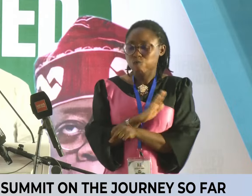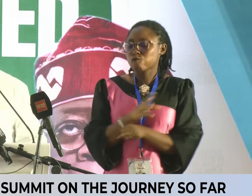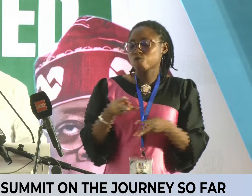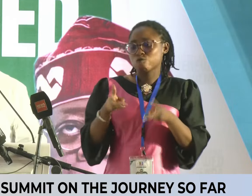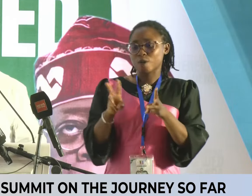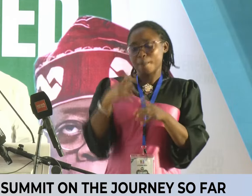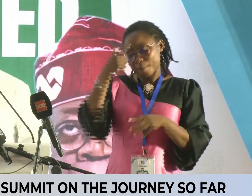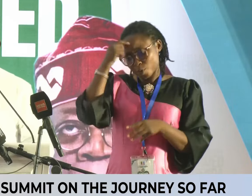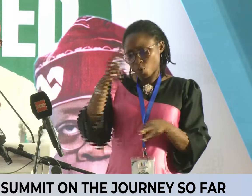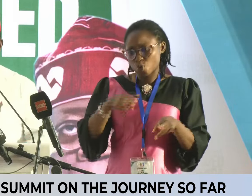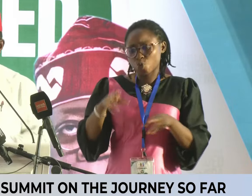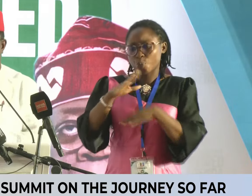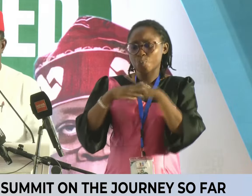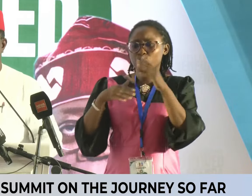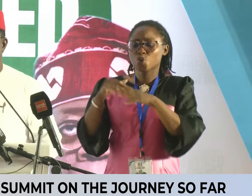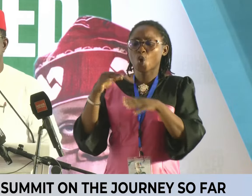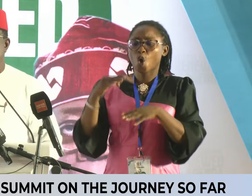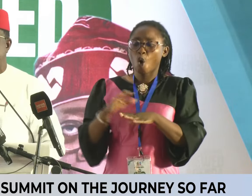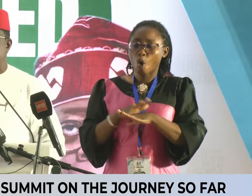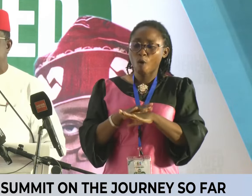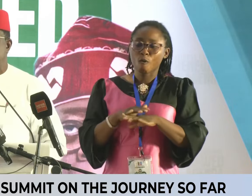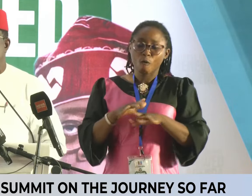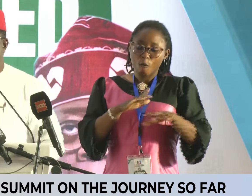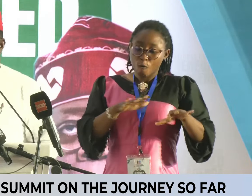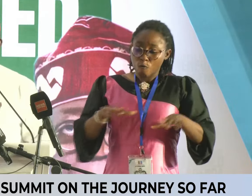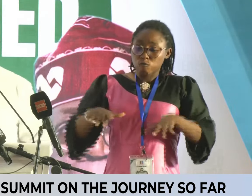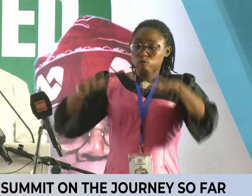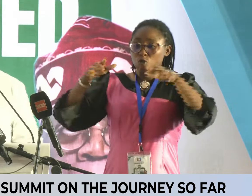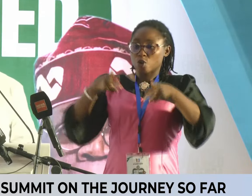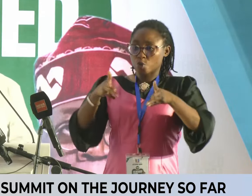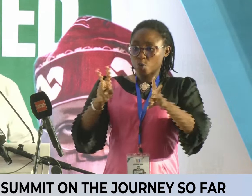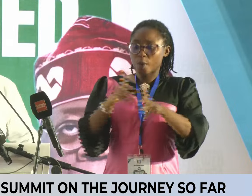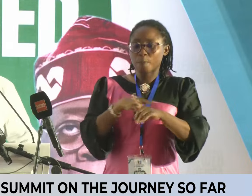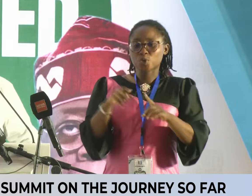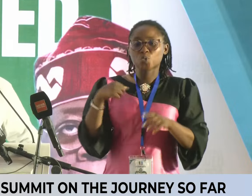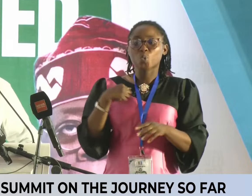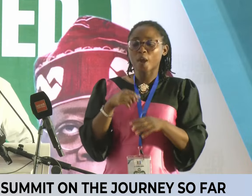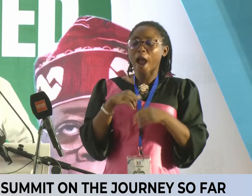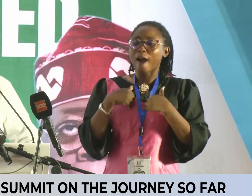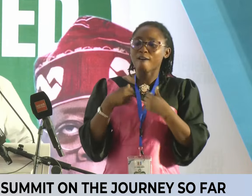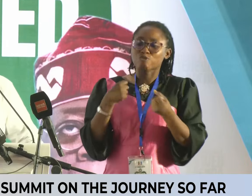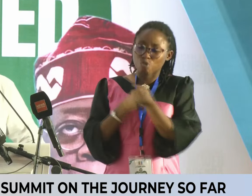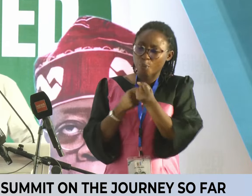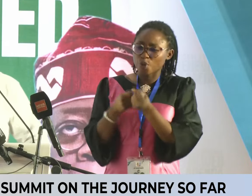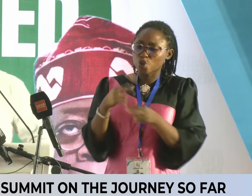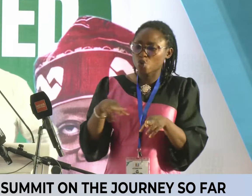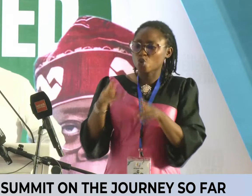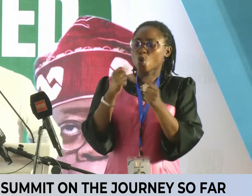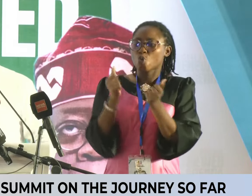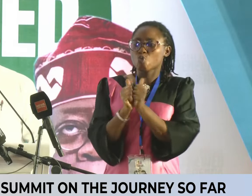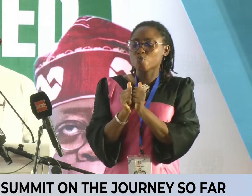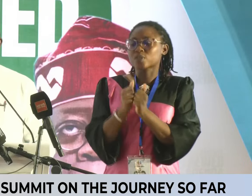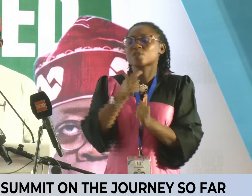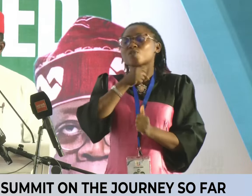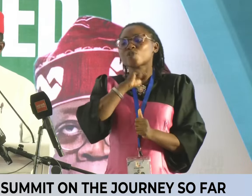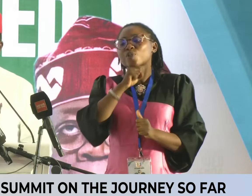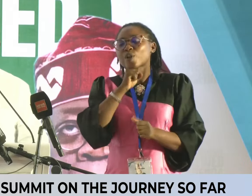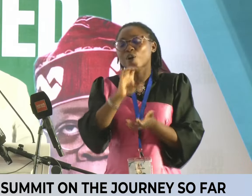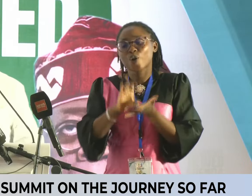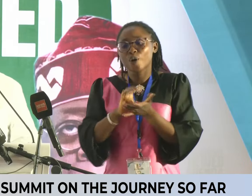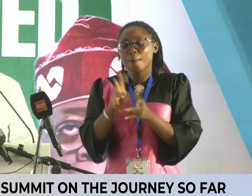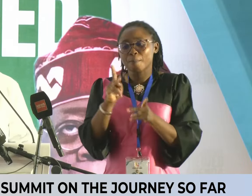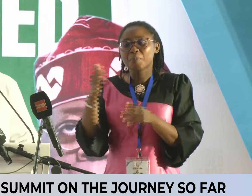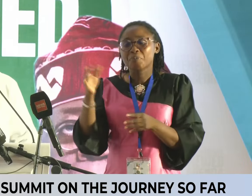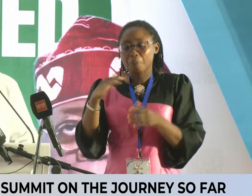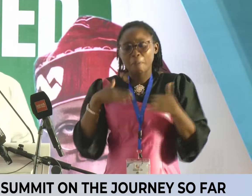because the road was built on floodplain. But we have raised the road and we use reinforced concrete, and they are doing the second carriageway. People there are